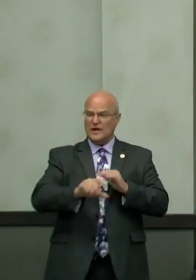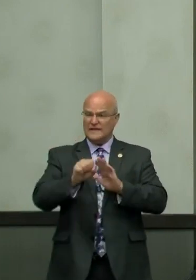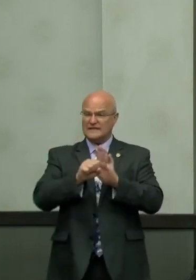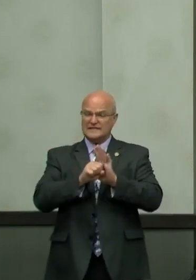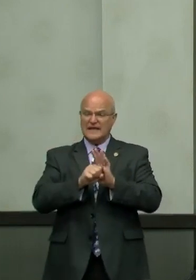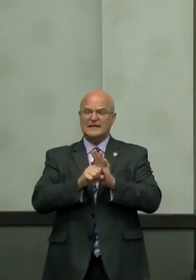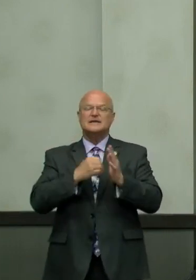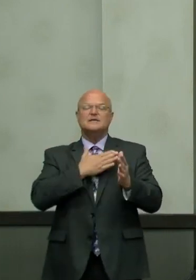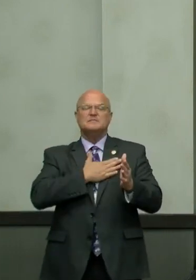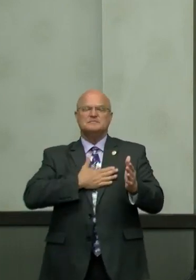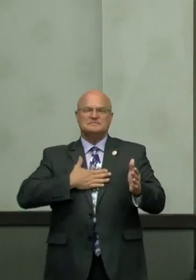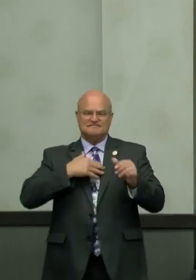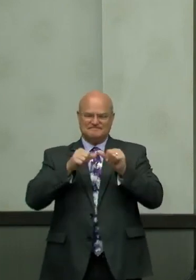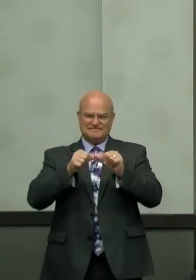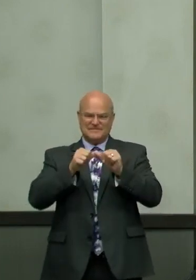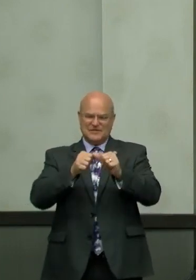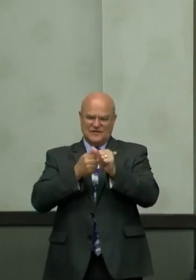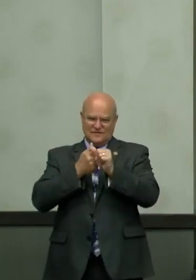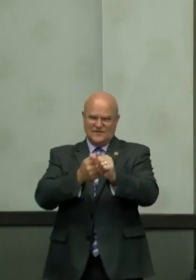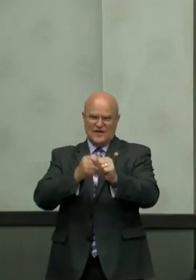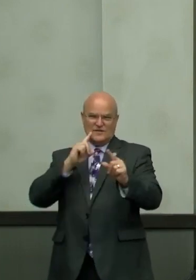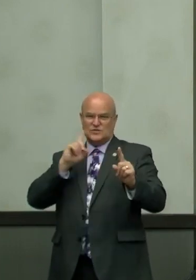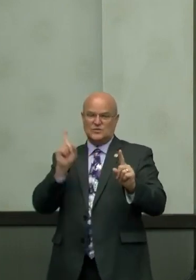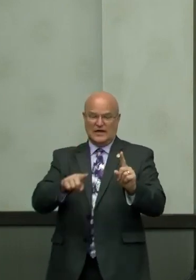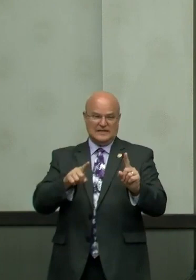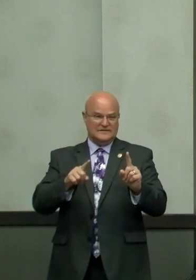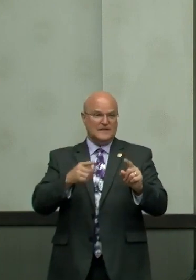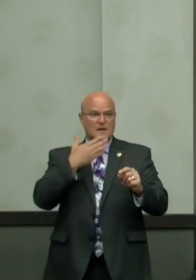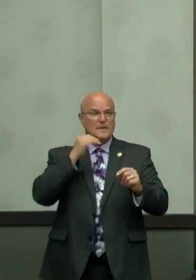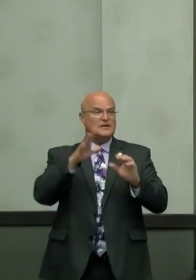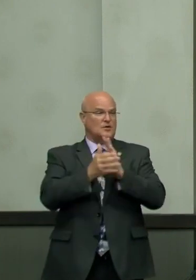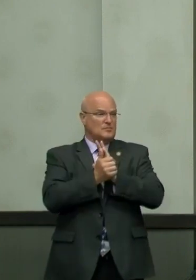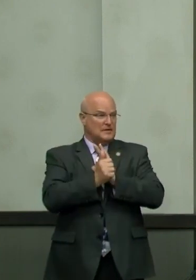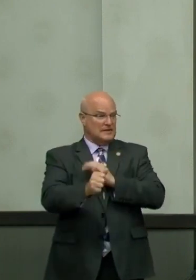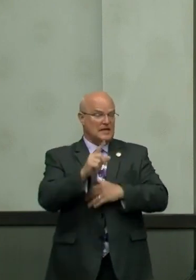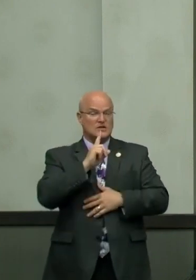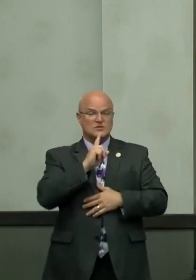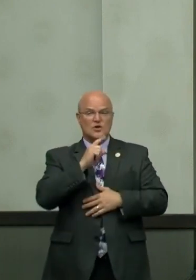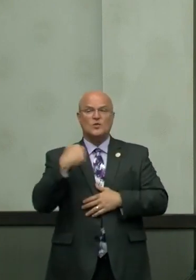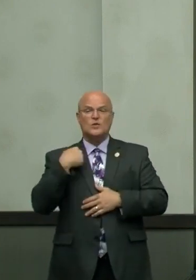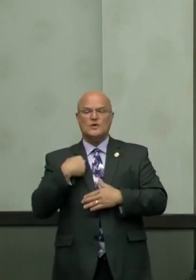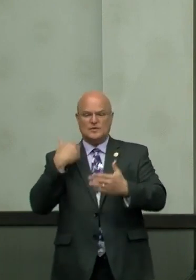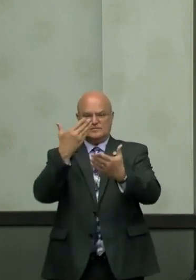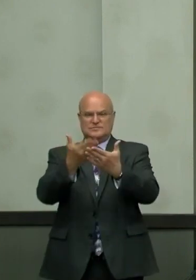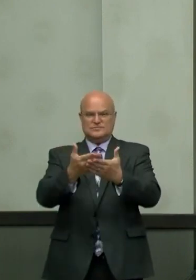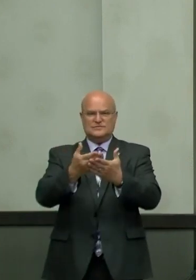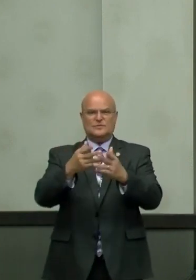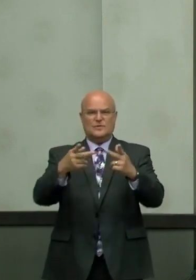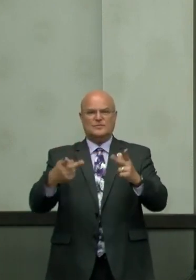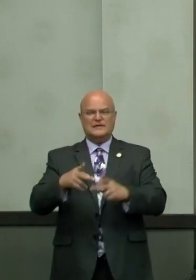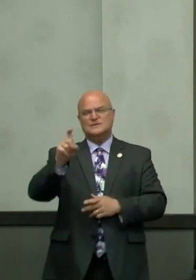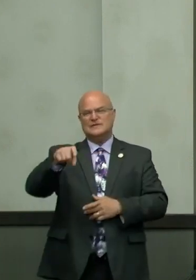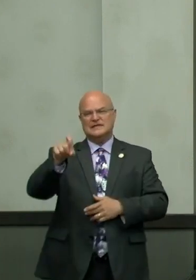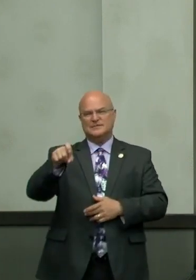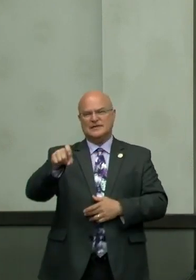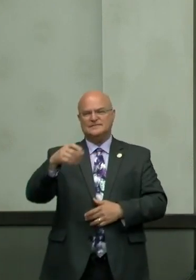is to still continue to follow these directives to the best of your ability, and sure enough, we'll get to where we need to be. Thank